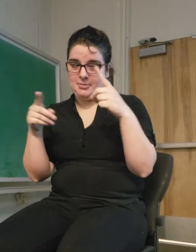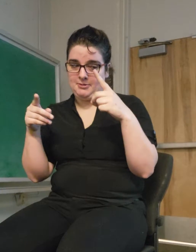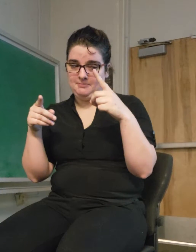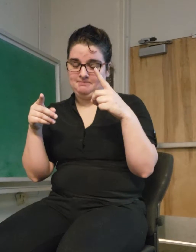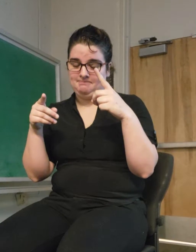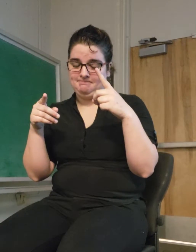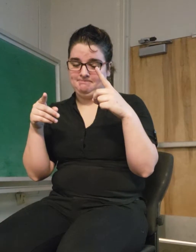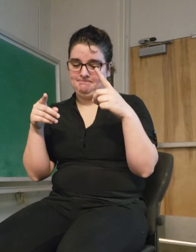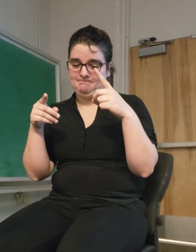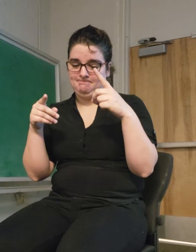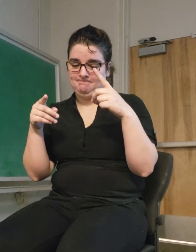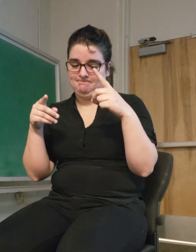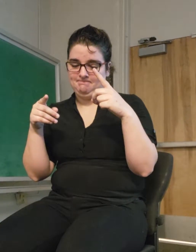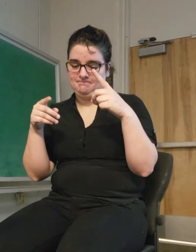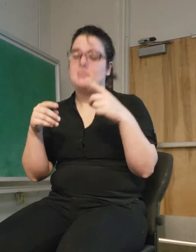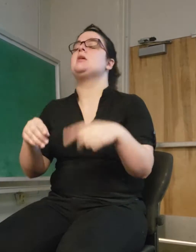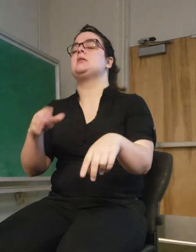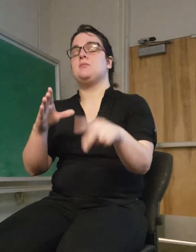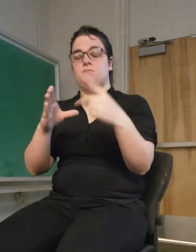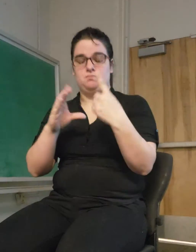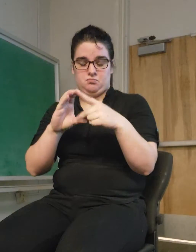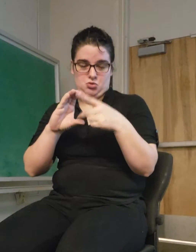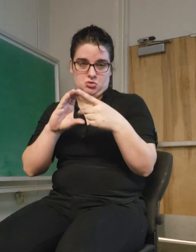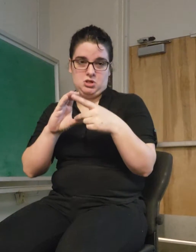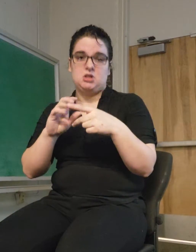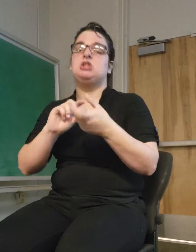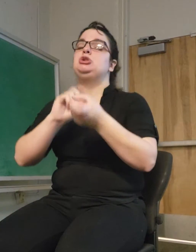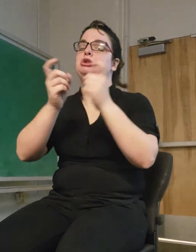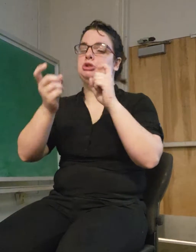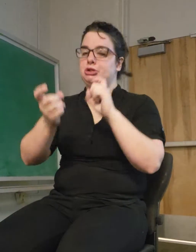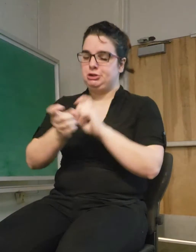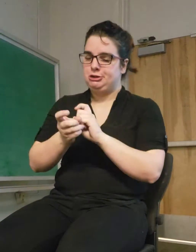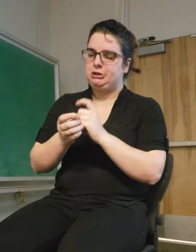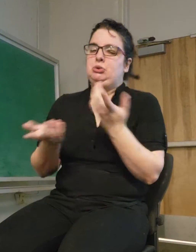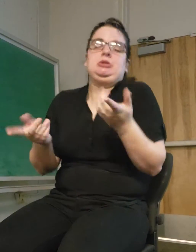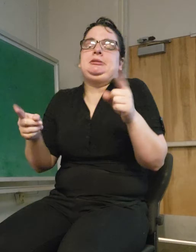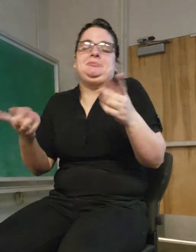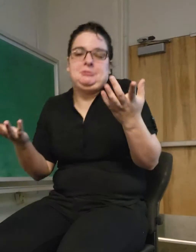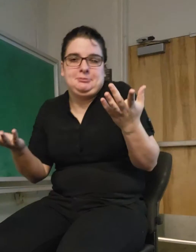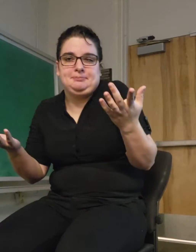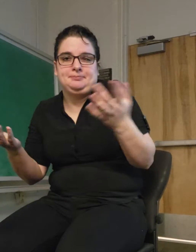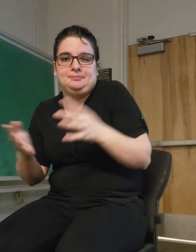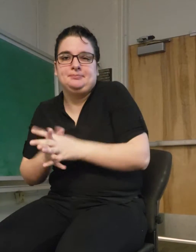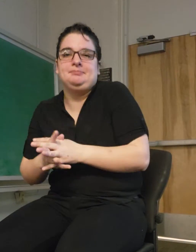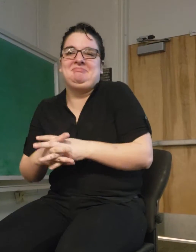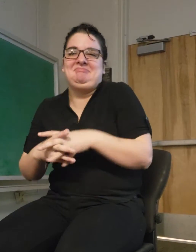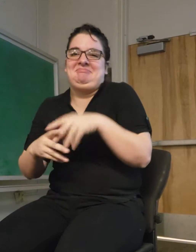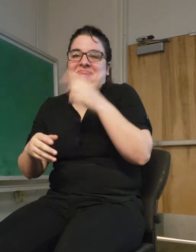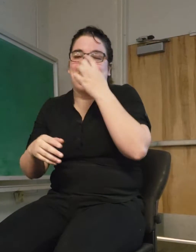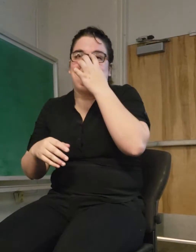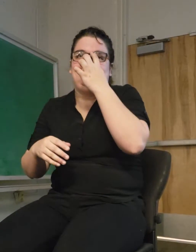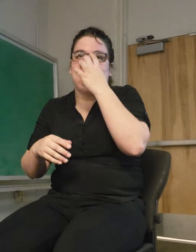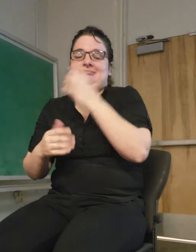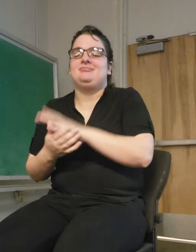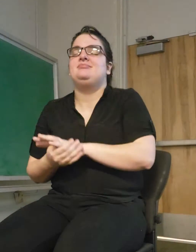structure of what's going on. And the same thing with tritium, where you have one proton and two neutrons inside the nucleus, the energy levels